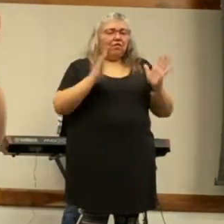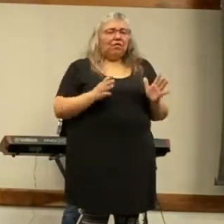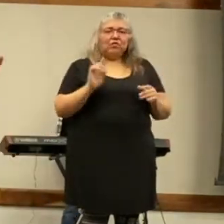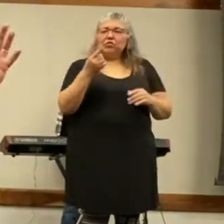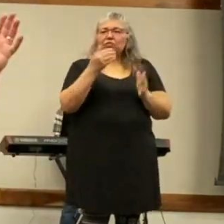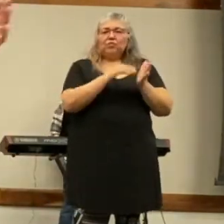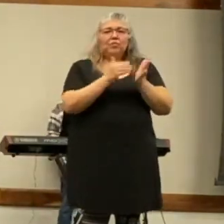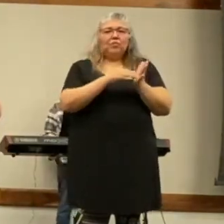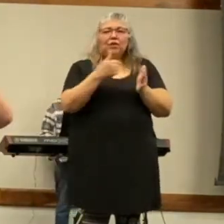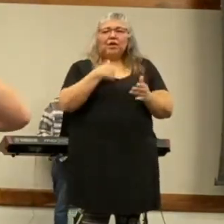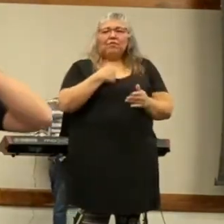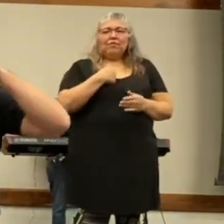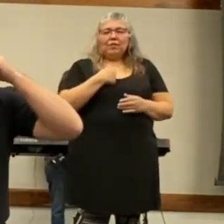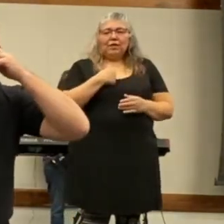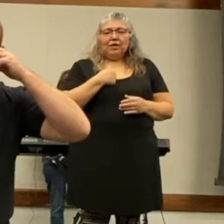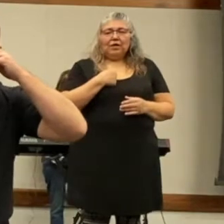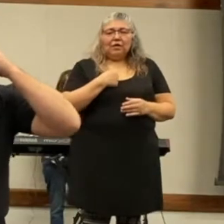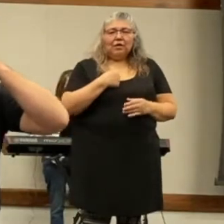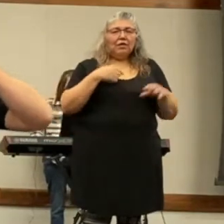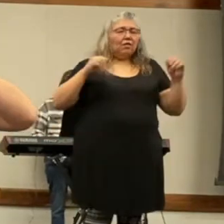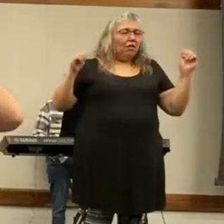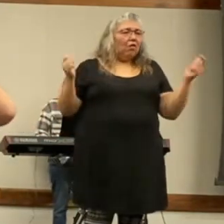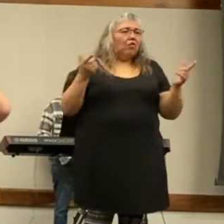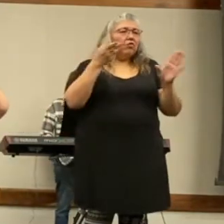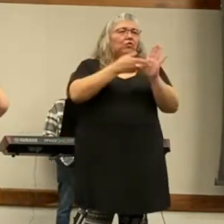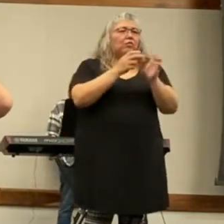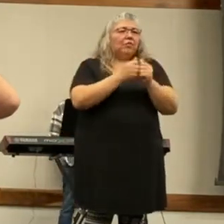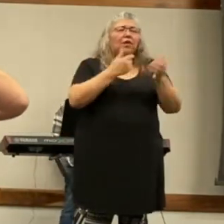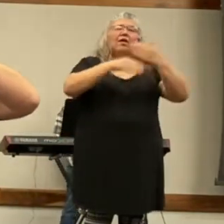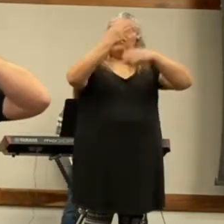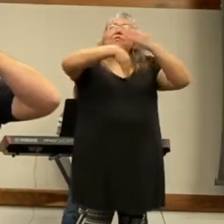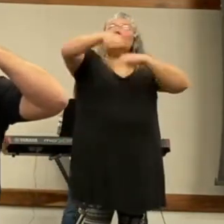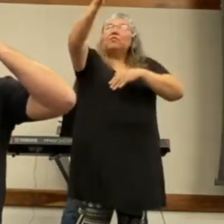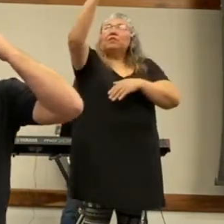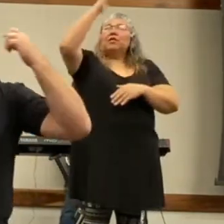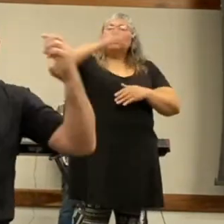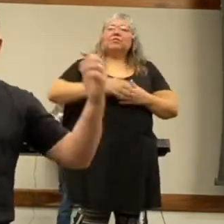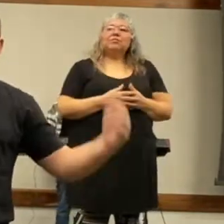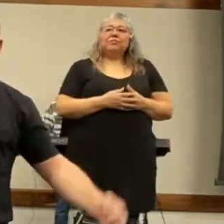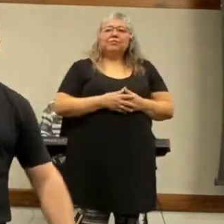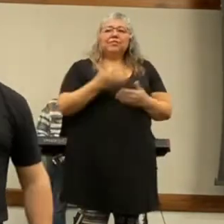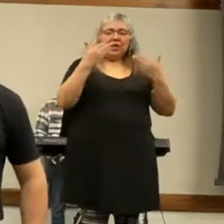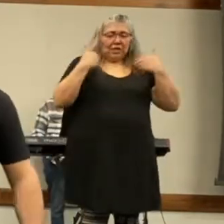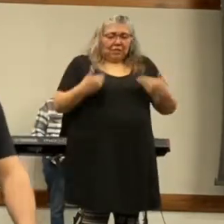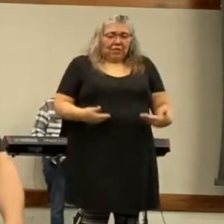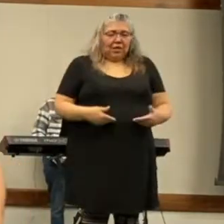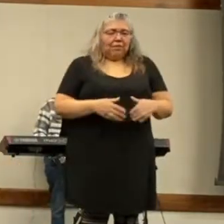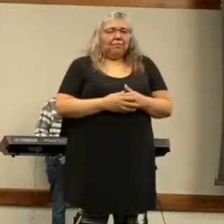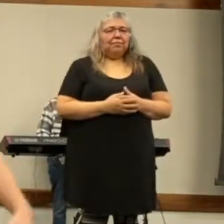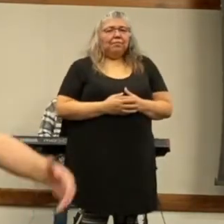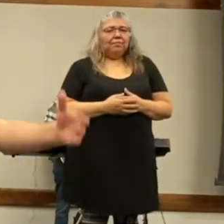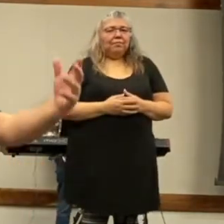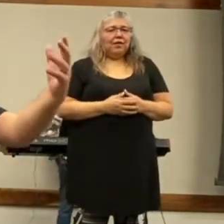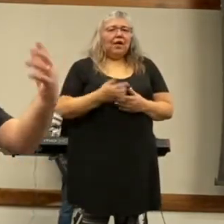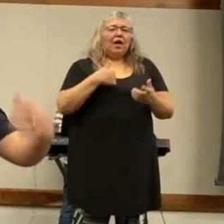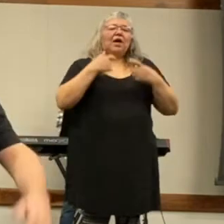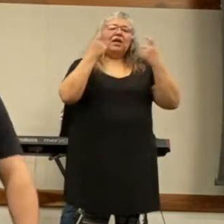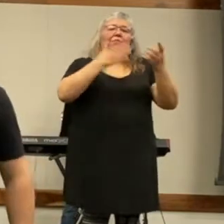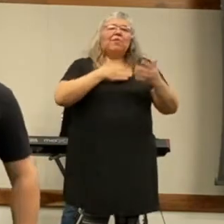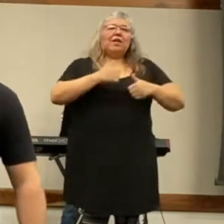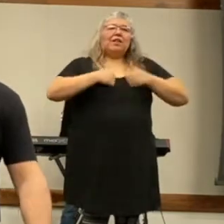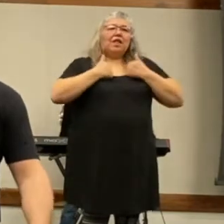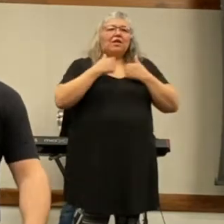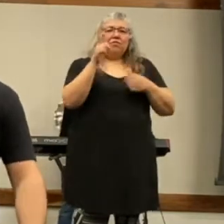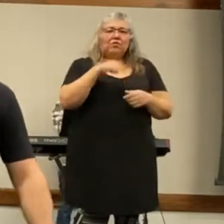you to repeat after me, and everybody join in with me. Heavenly Father, it's me. I give my life to